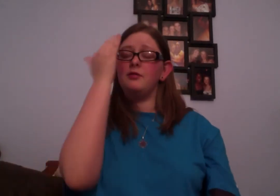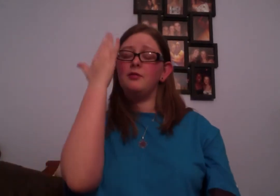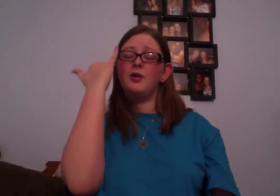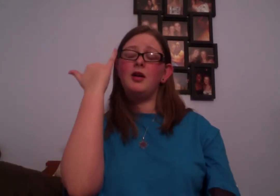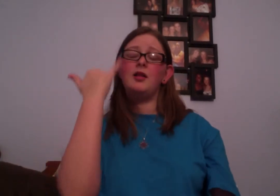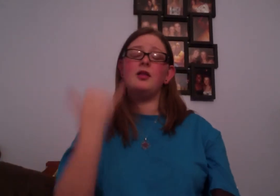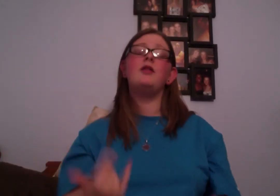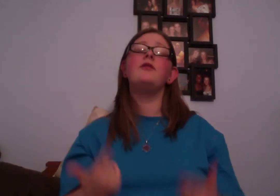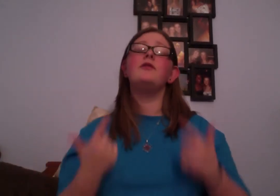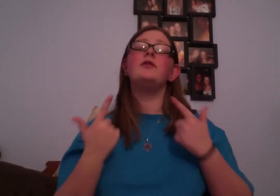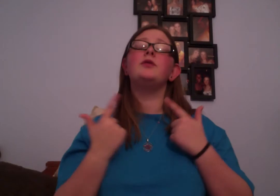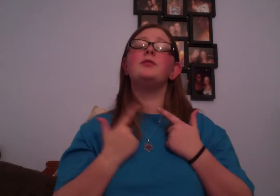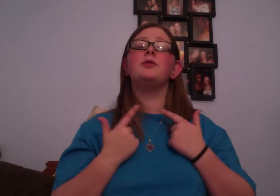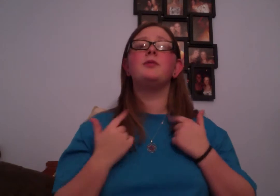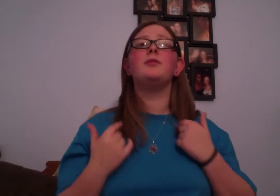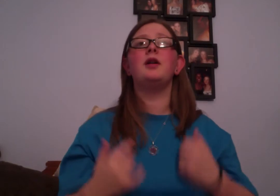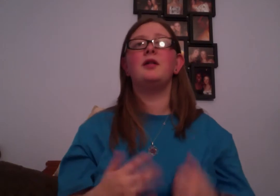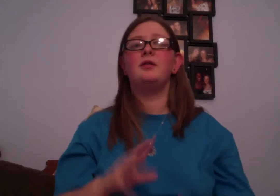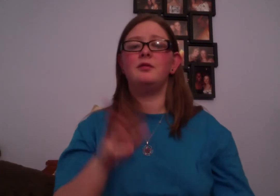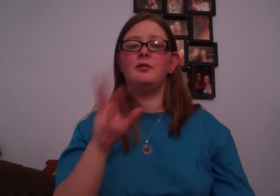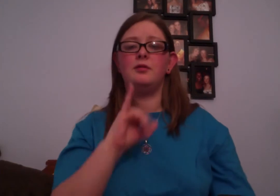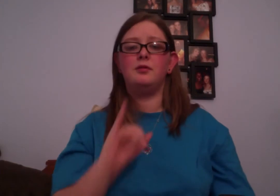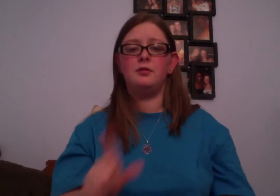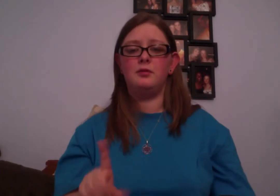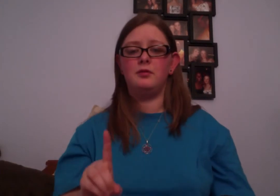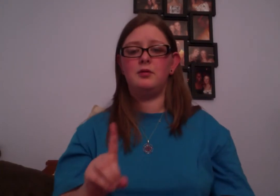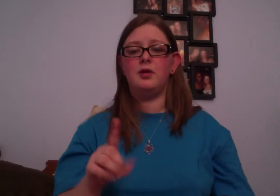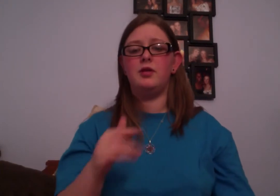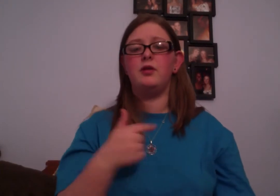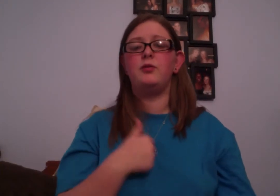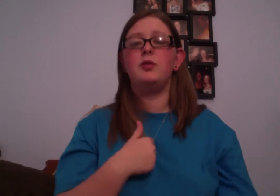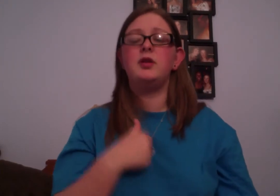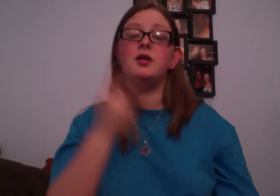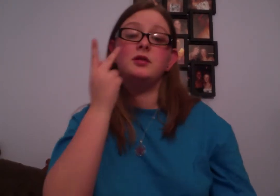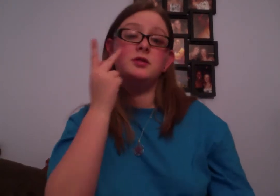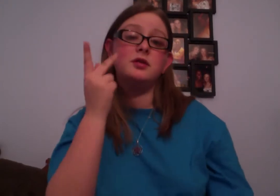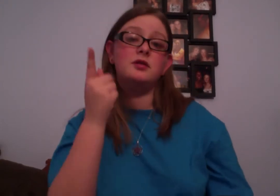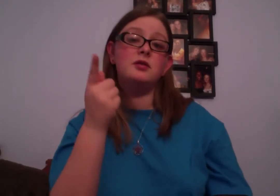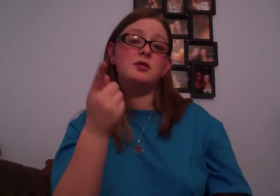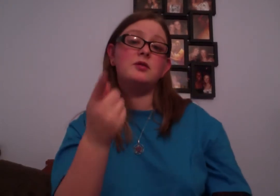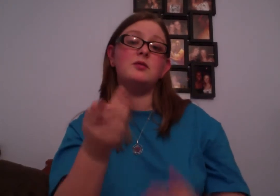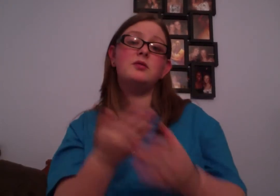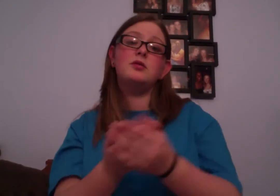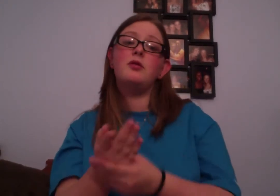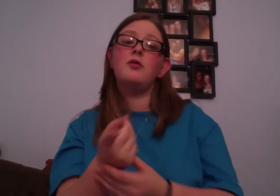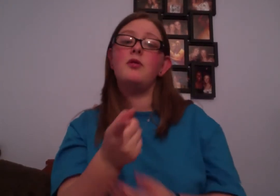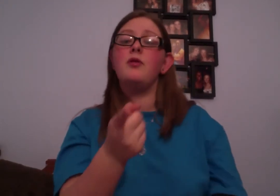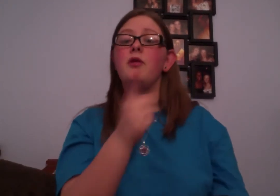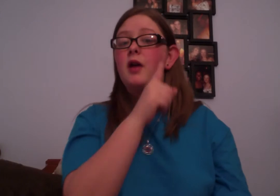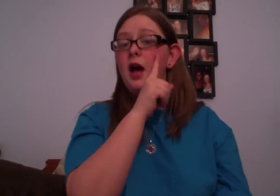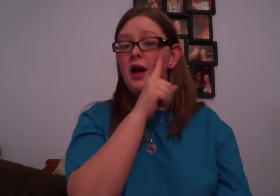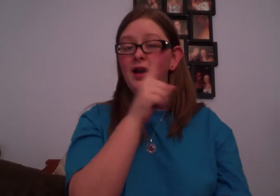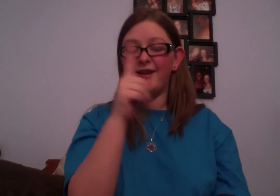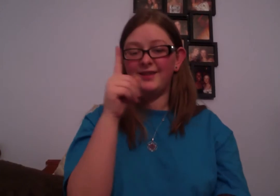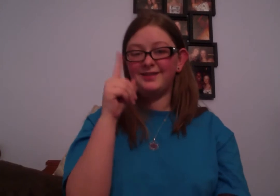why life is worthwhile That's what I see through your eyes